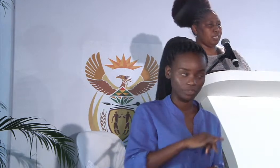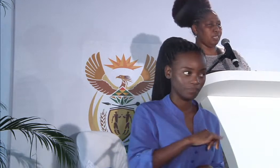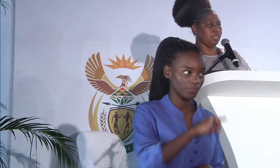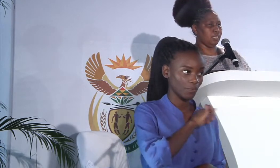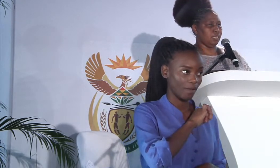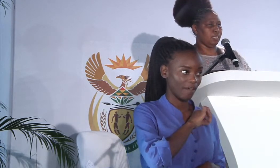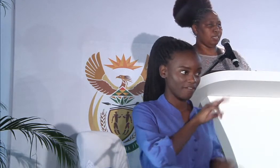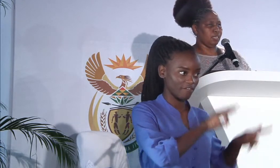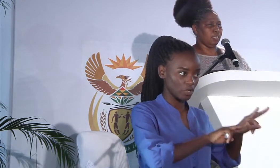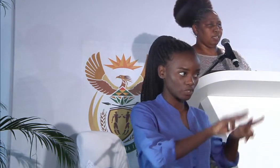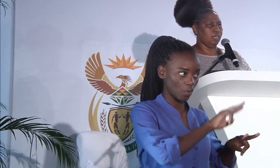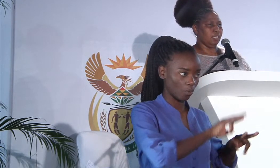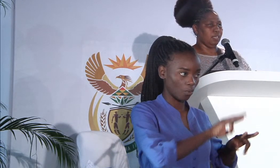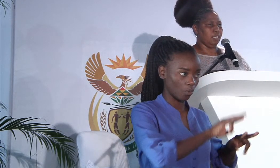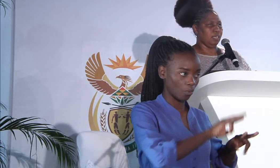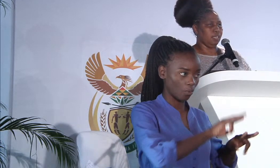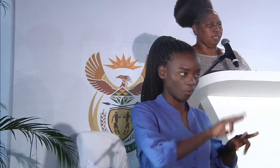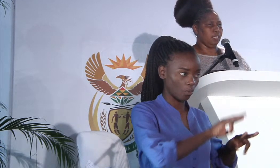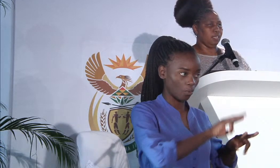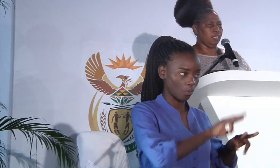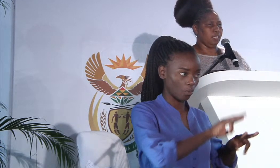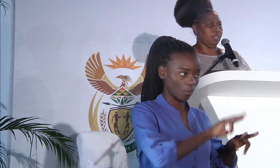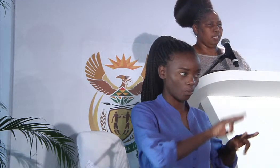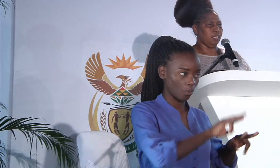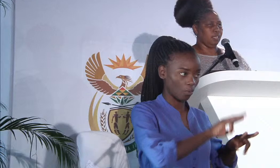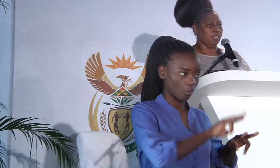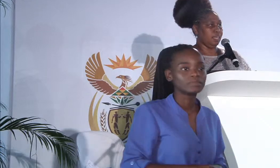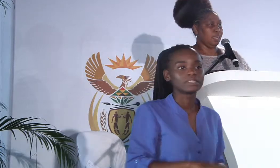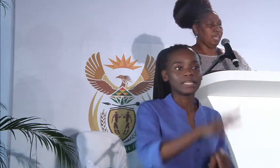MEC, and all those online,